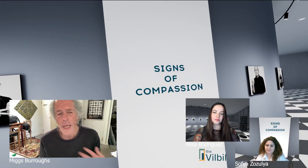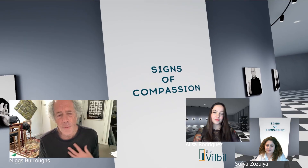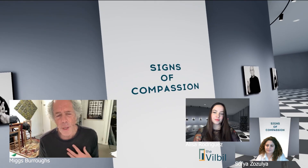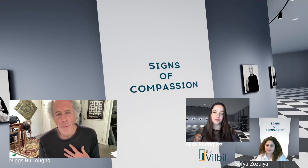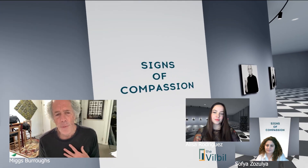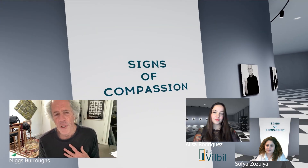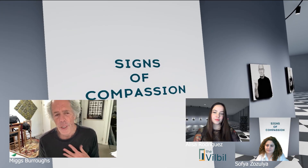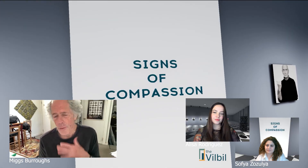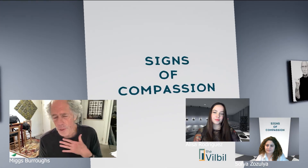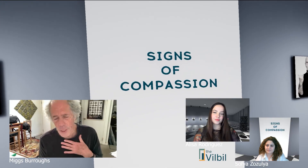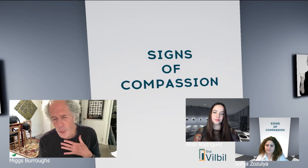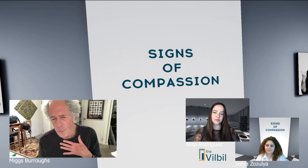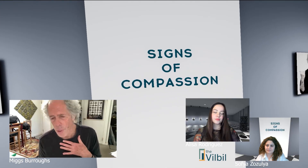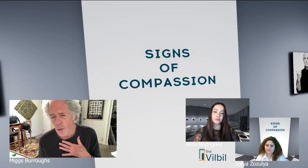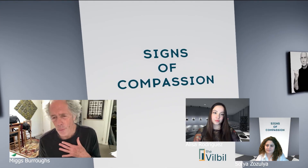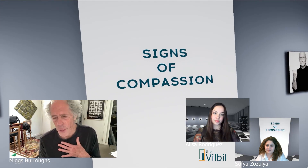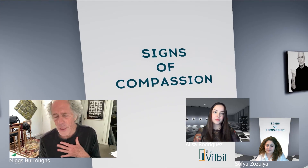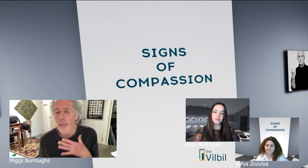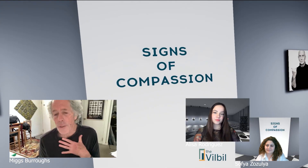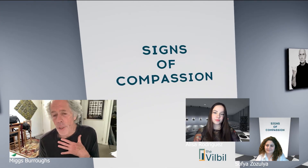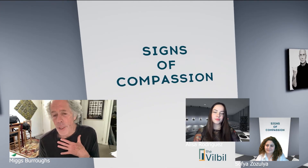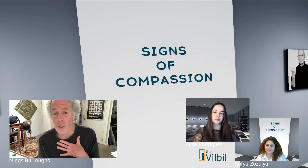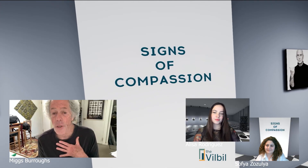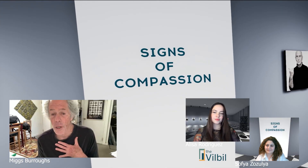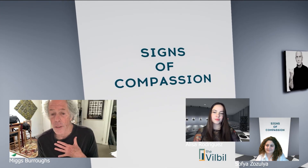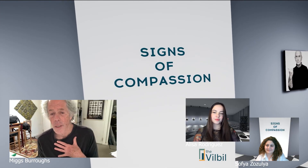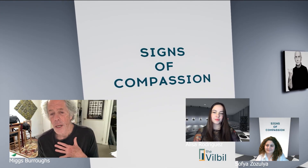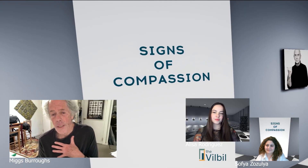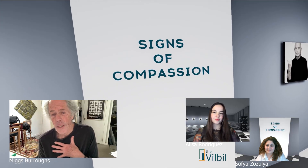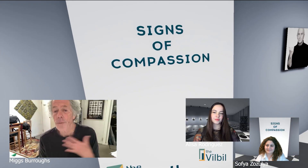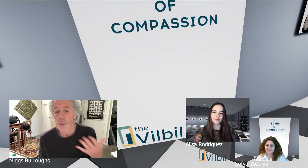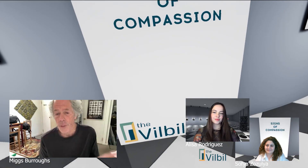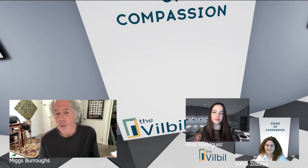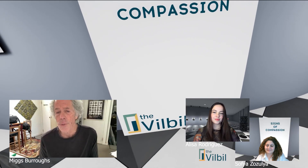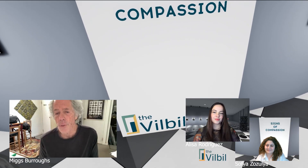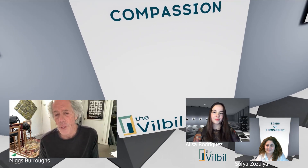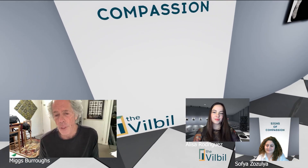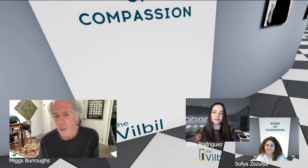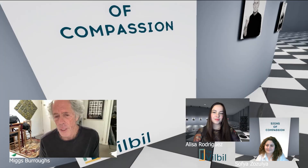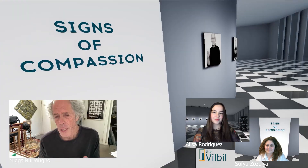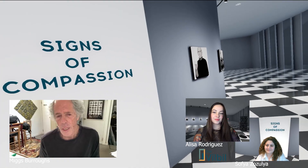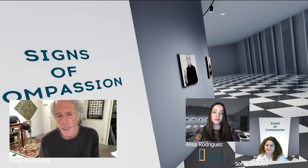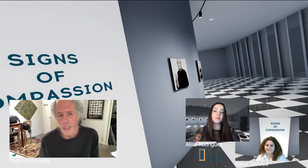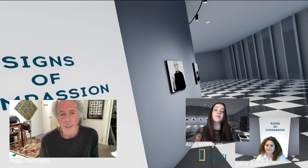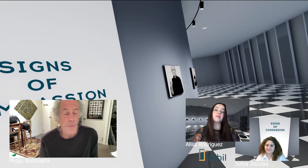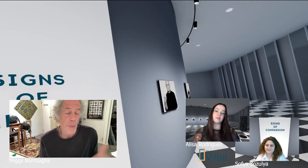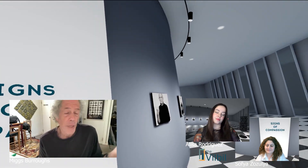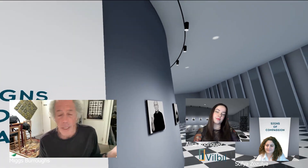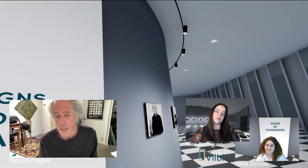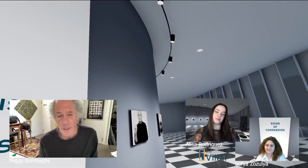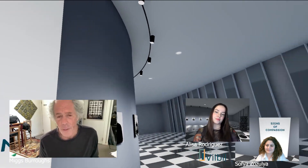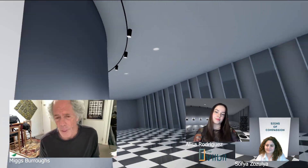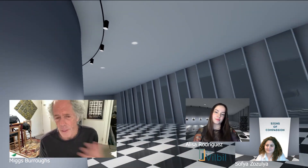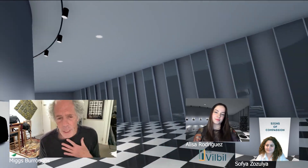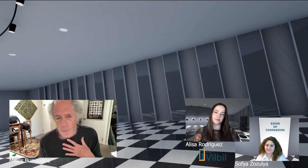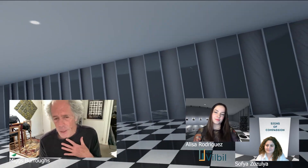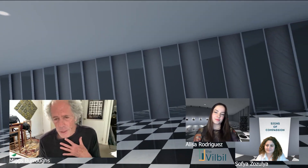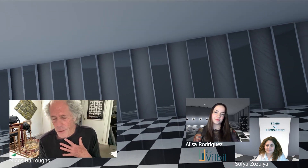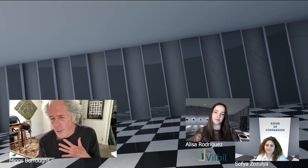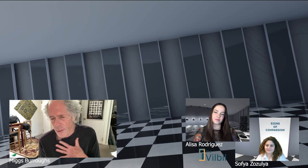asked my permission. I go, well, it's not my poem. He said, I'd like to write a song. I'd like to put this to music. And I said, be my guest. I mean, Emily Dickinson, it's